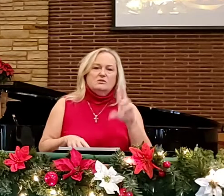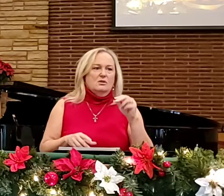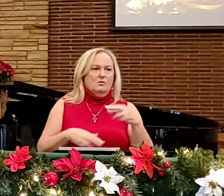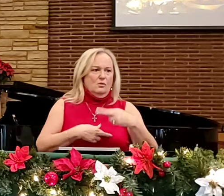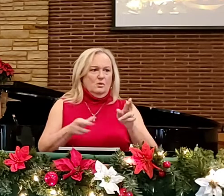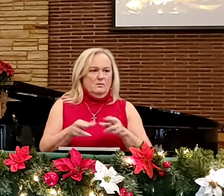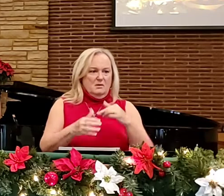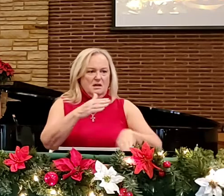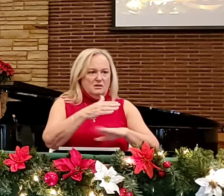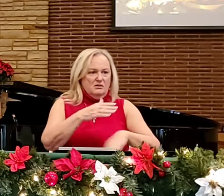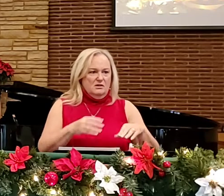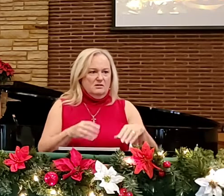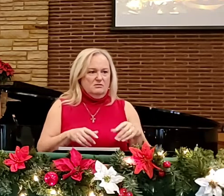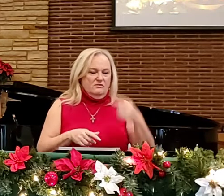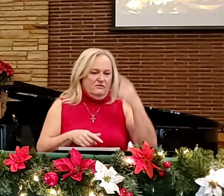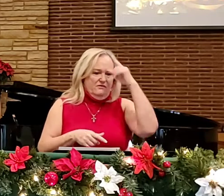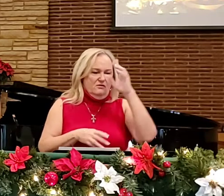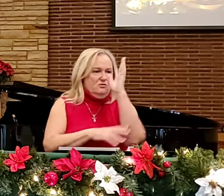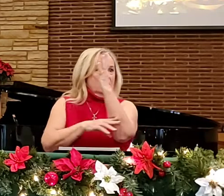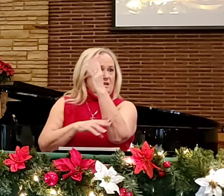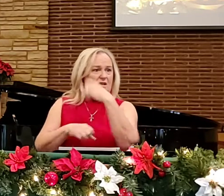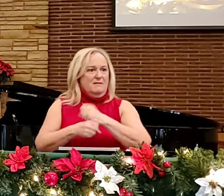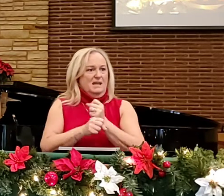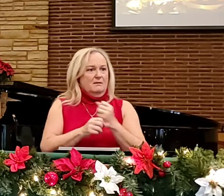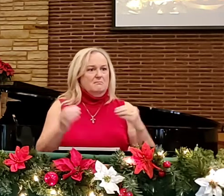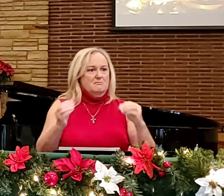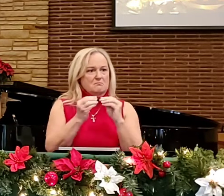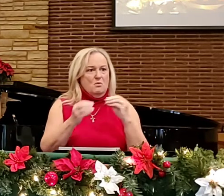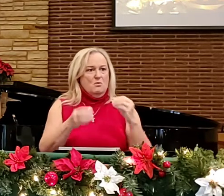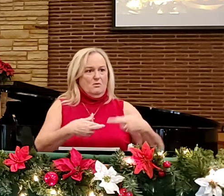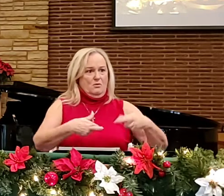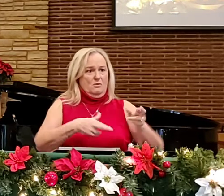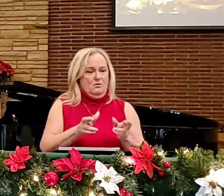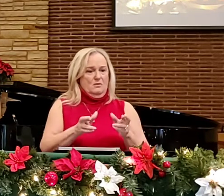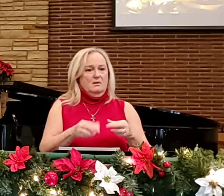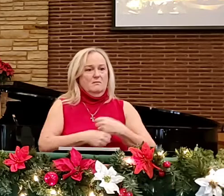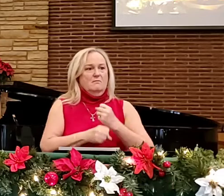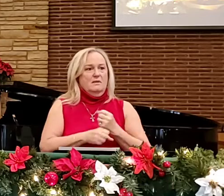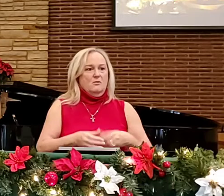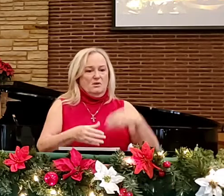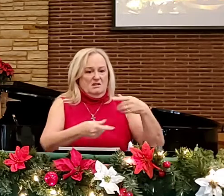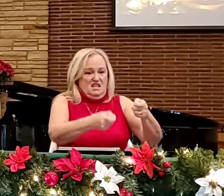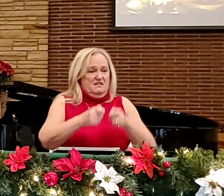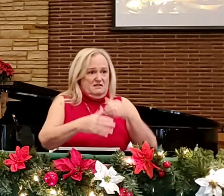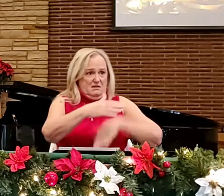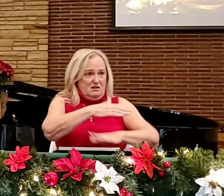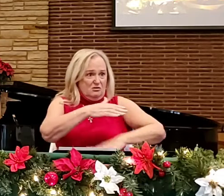under the tree for all the gifts and you had to make more room to put more gifts under the tree?